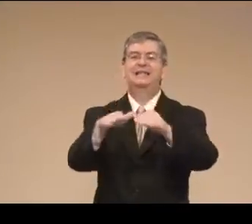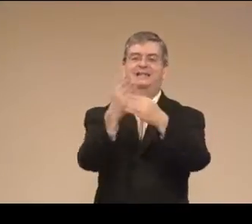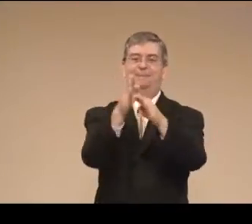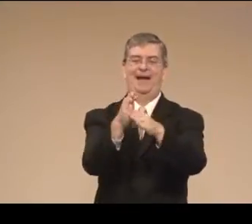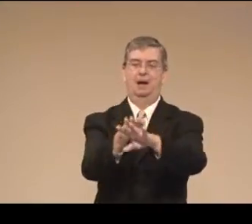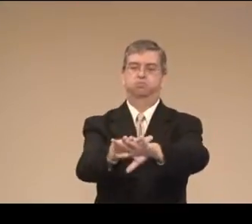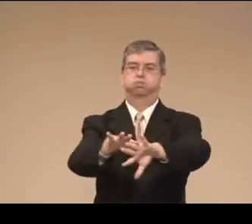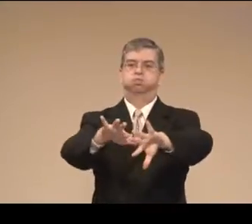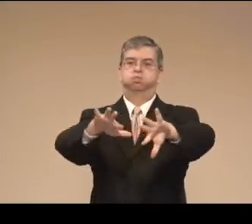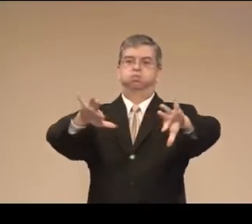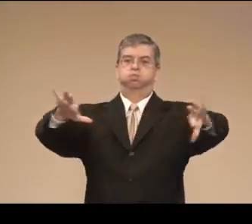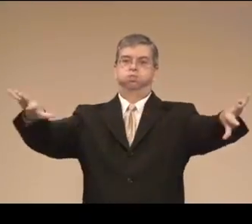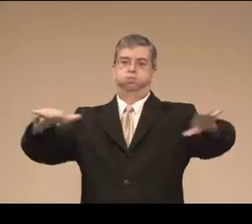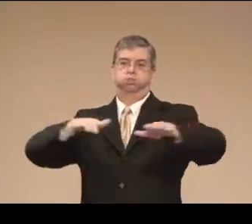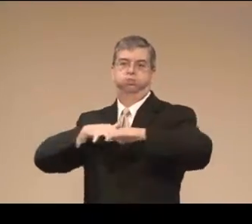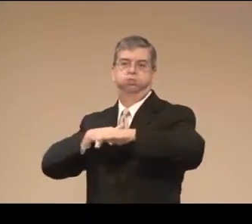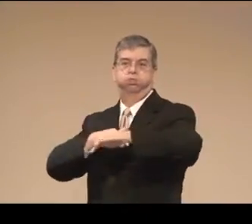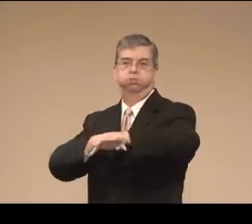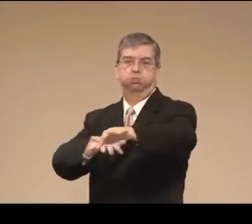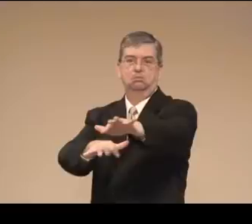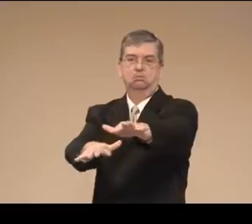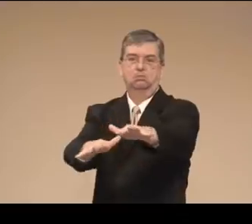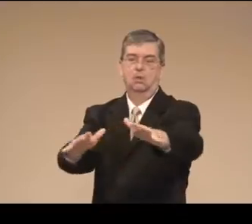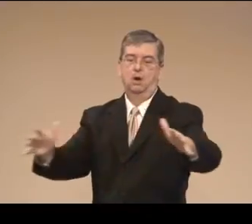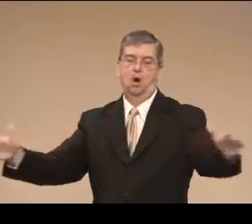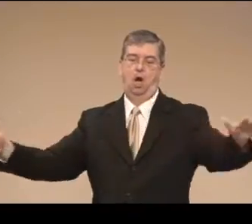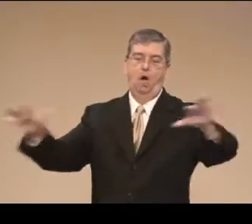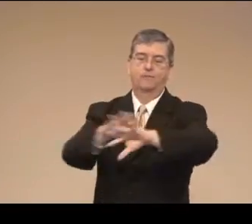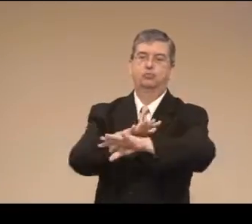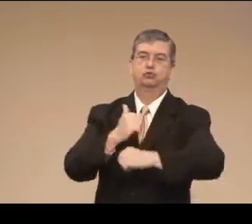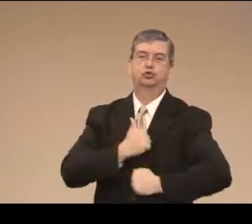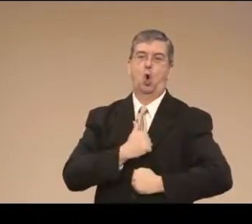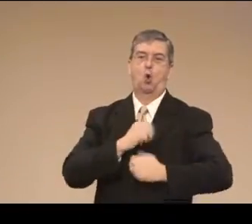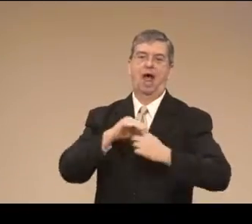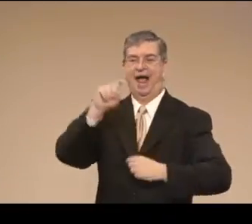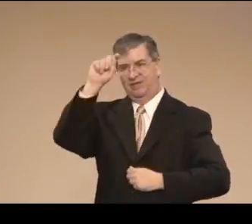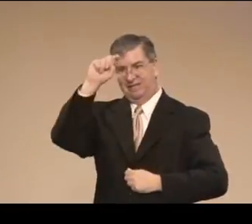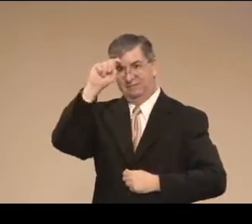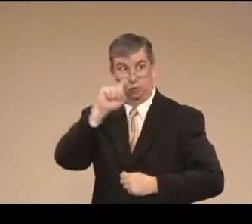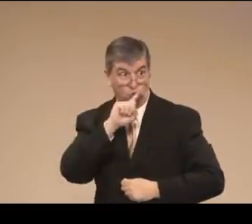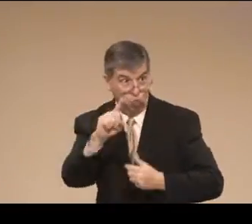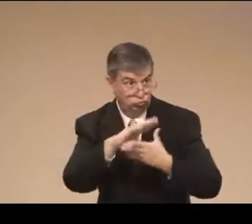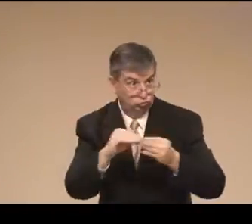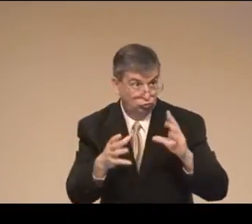I believe the Red Sea parted, that it split so the Israelites could escape the